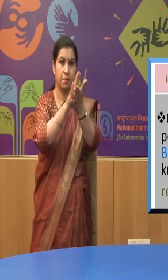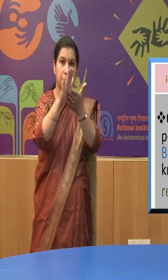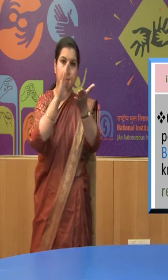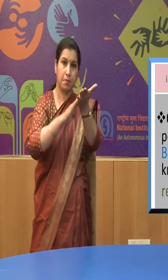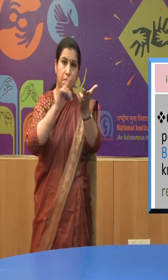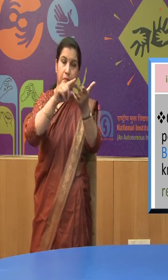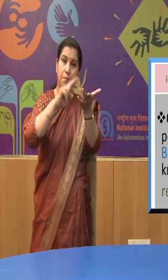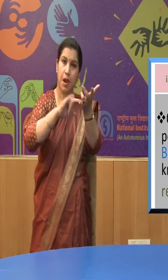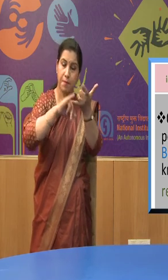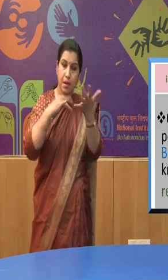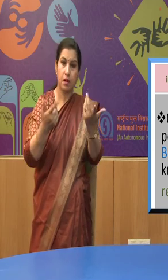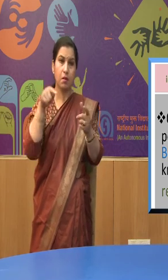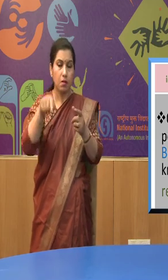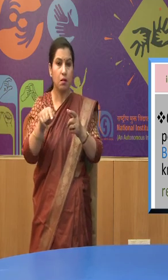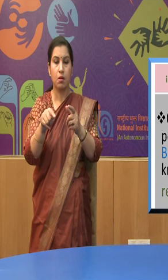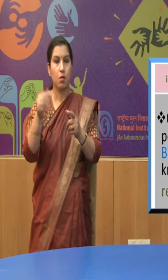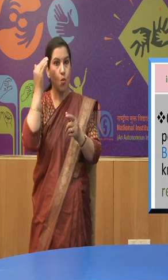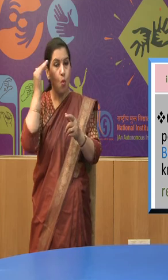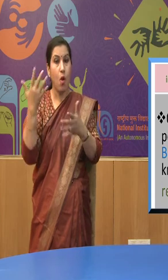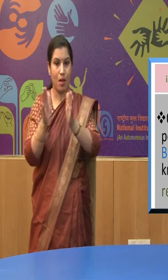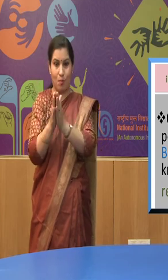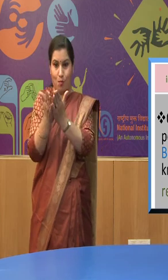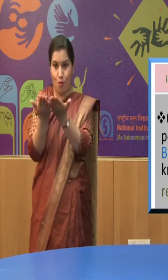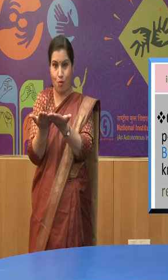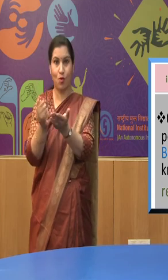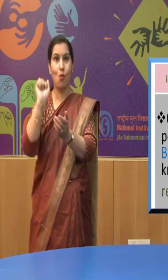had knowledge of religious literatures.